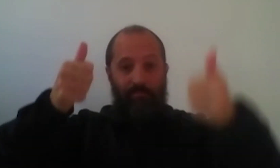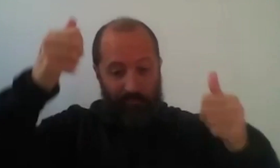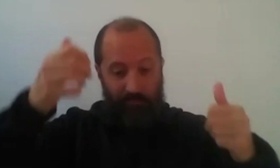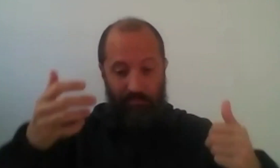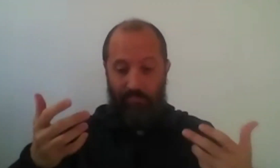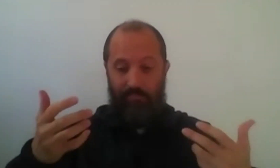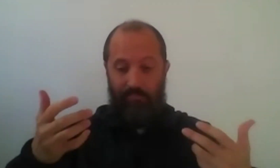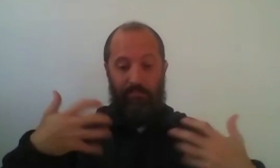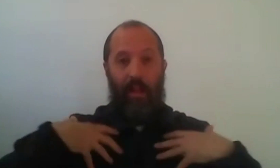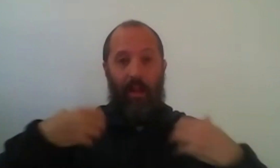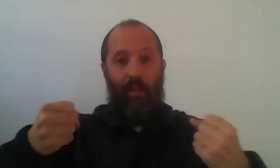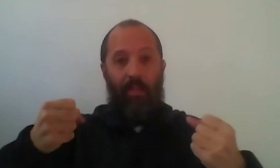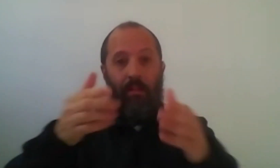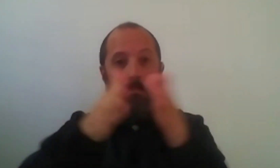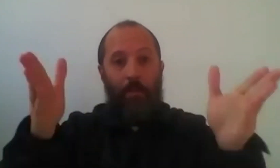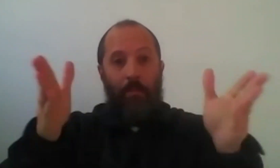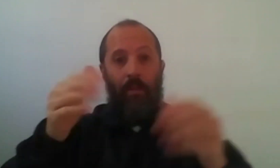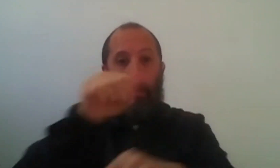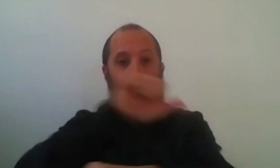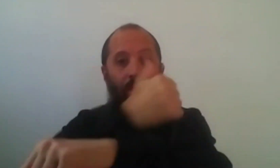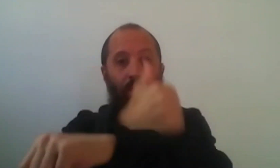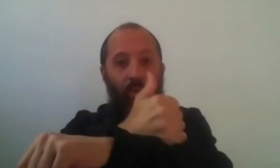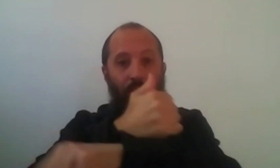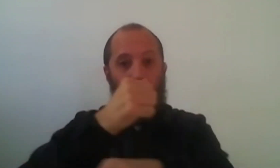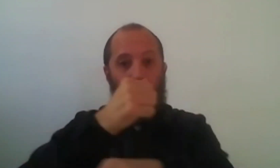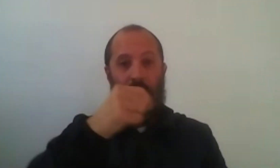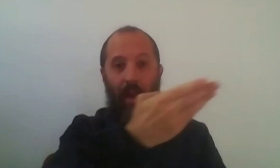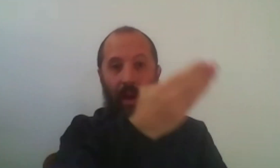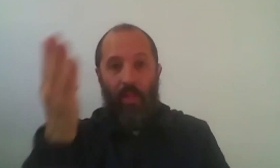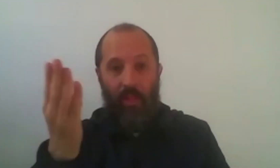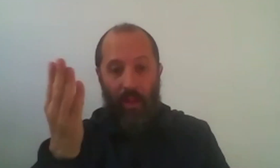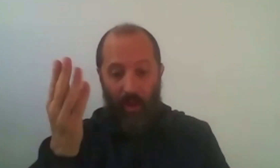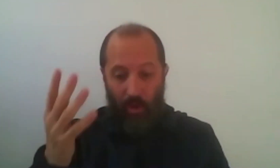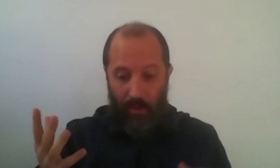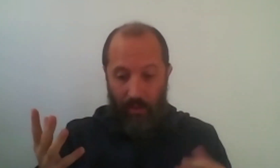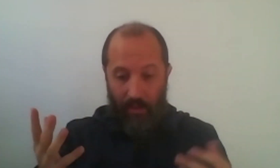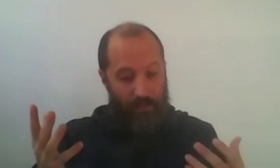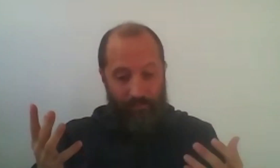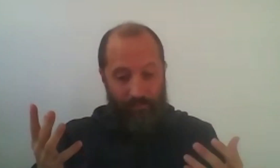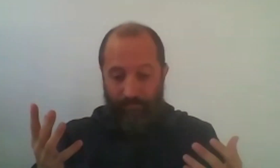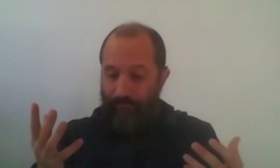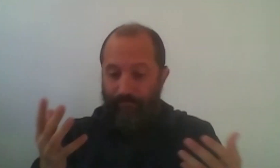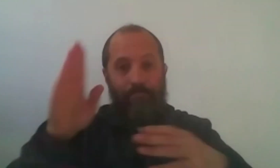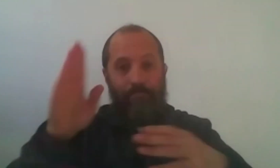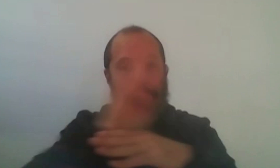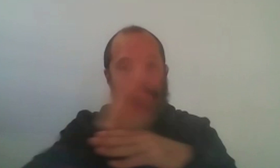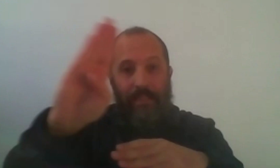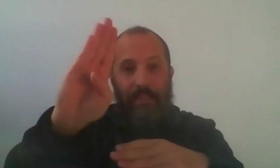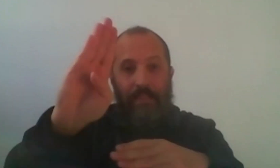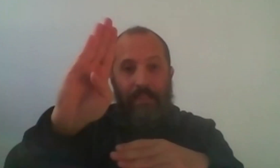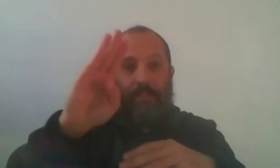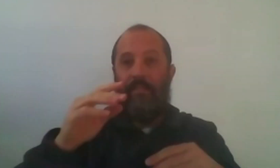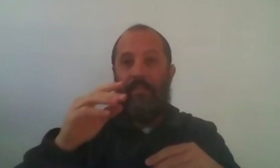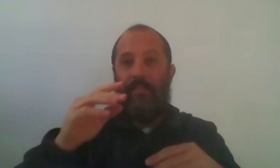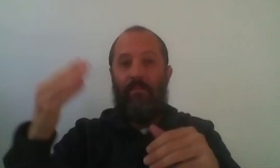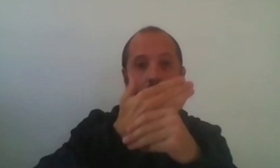You know, Canada's insensitivities. Seems like our public health authorities and